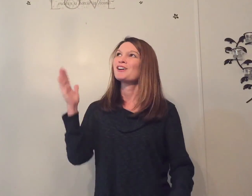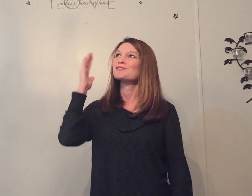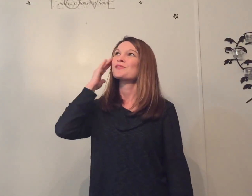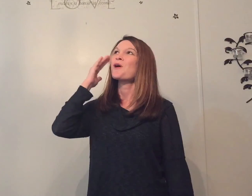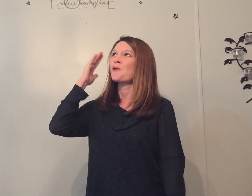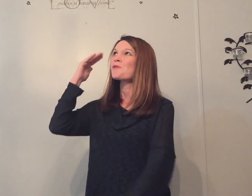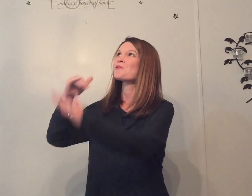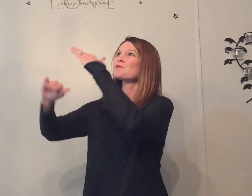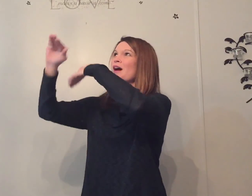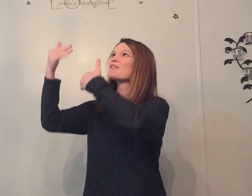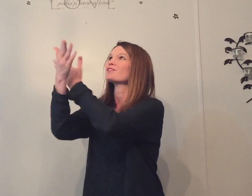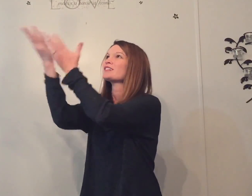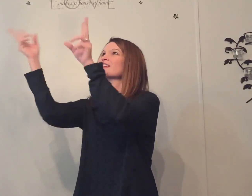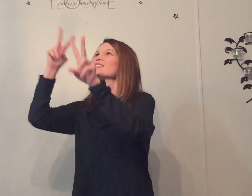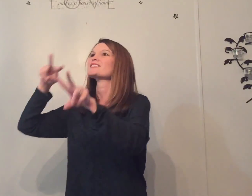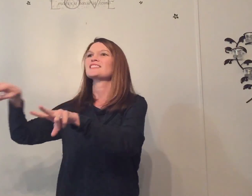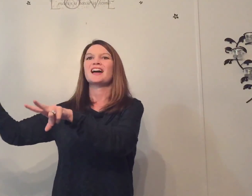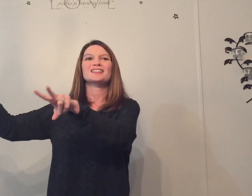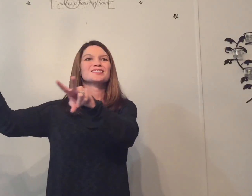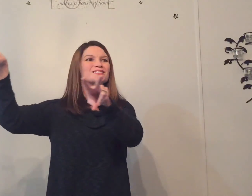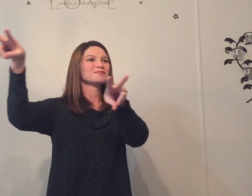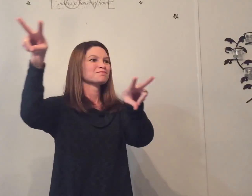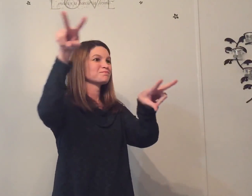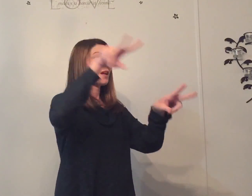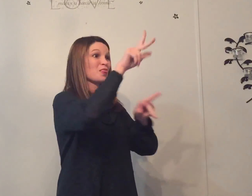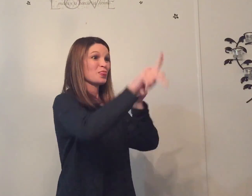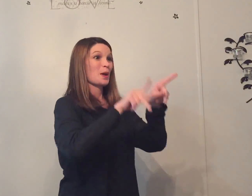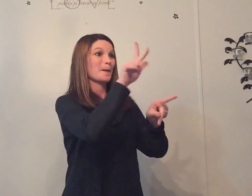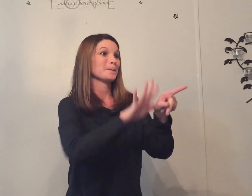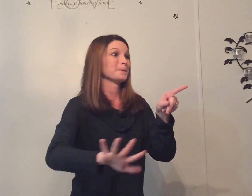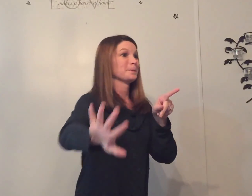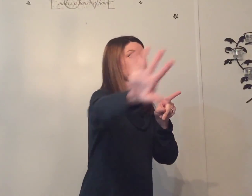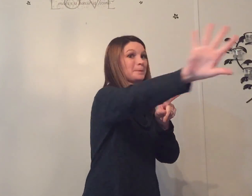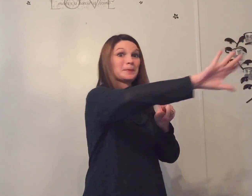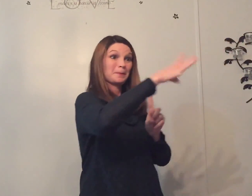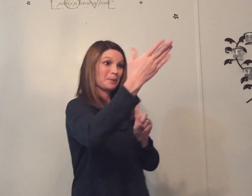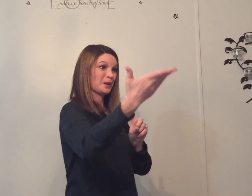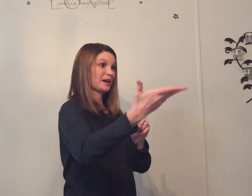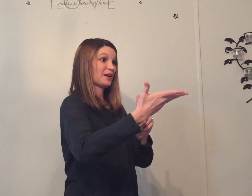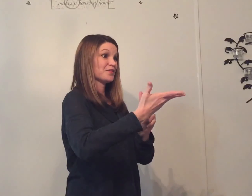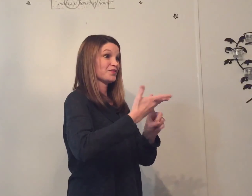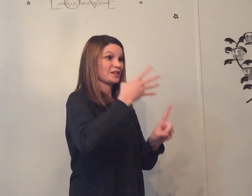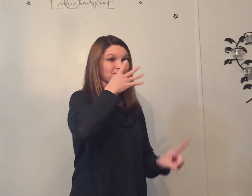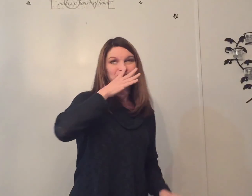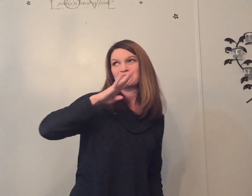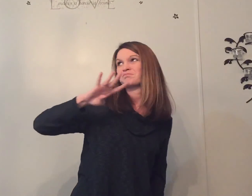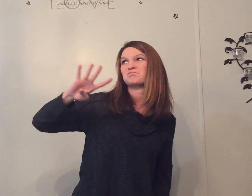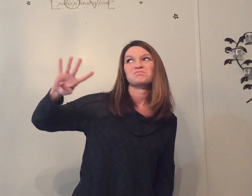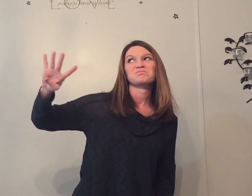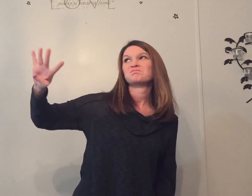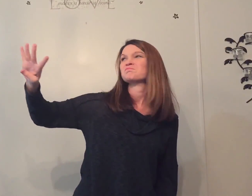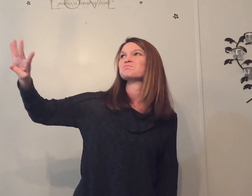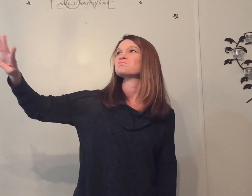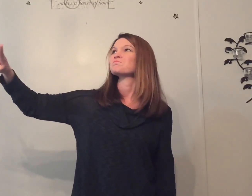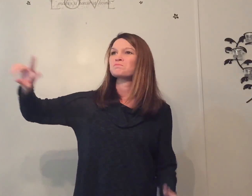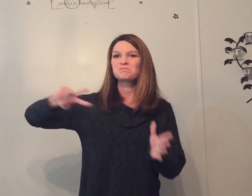in heaven He stands, No tongue can let me this depart, No